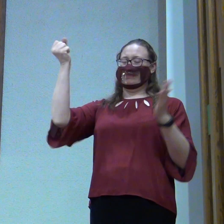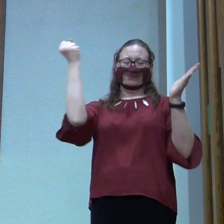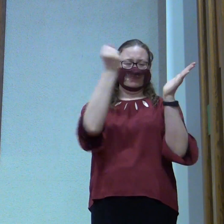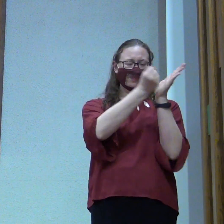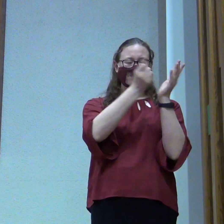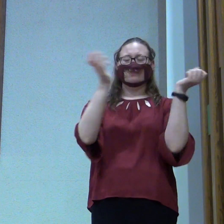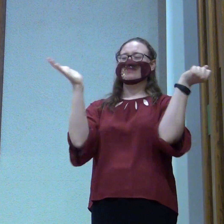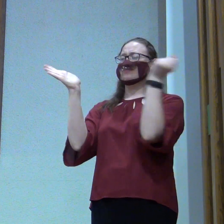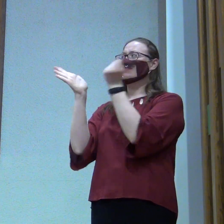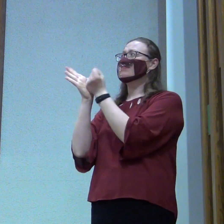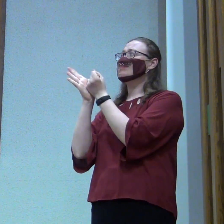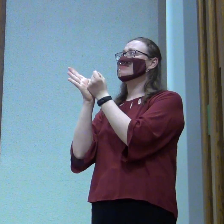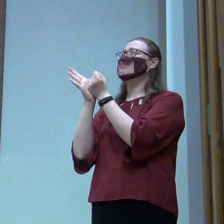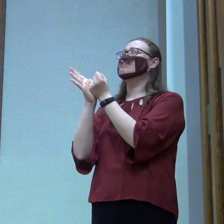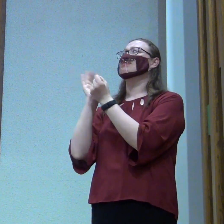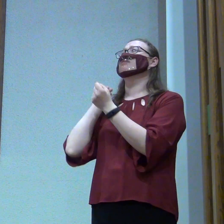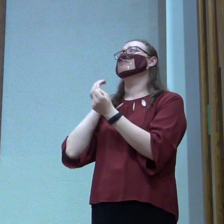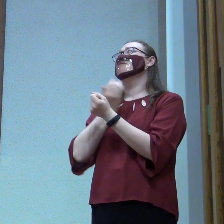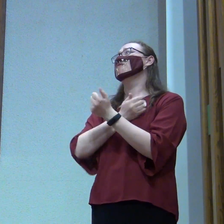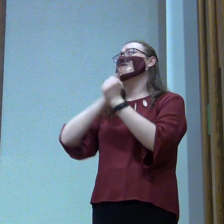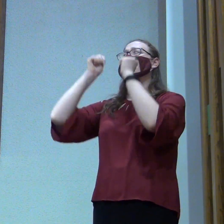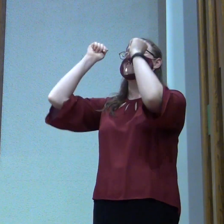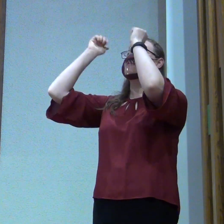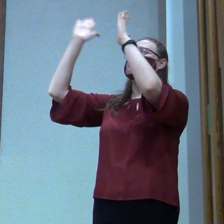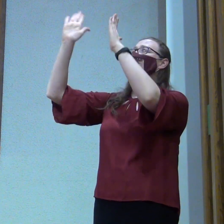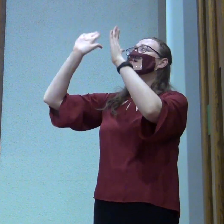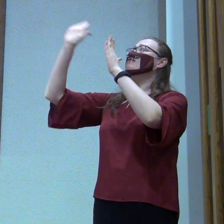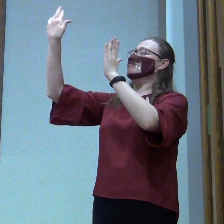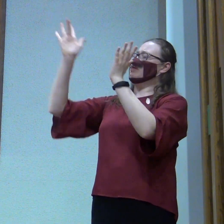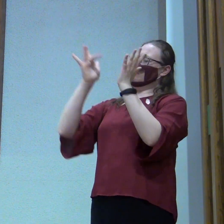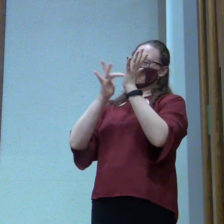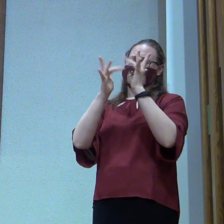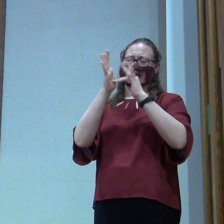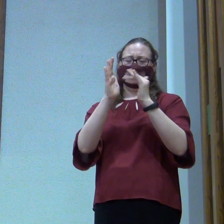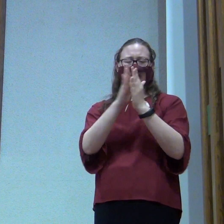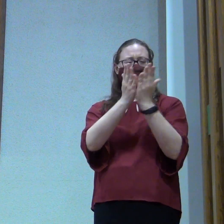Our Father, may the words of Scripture